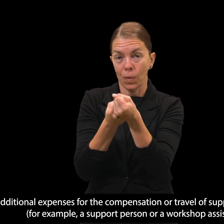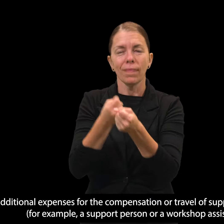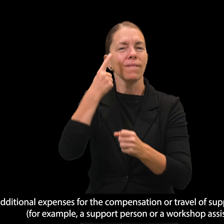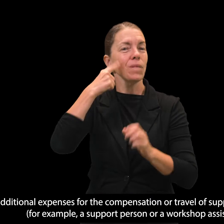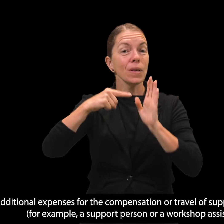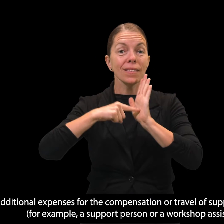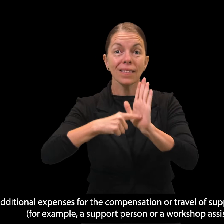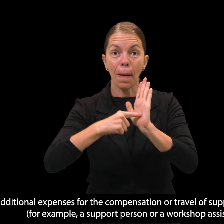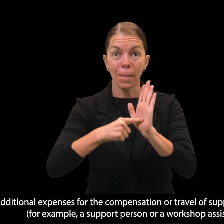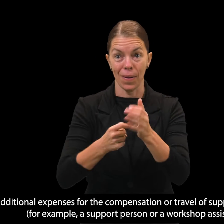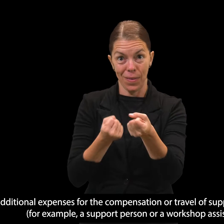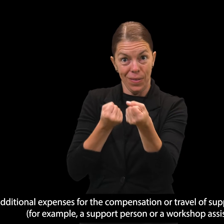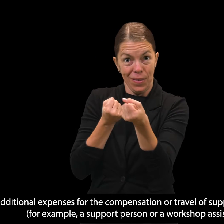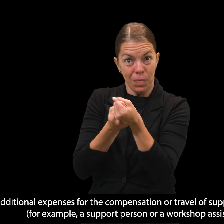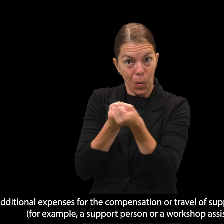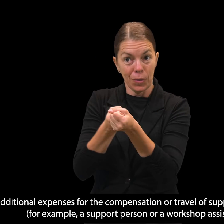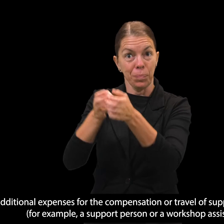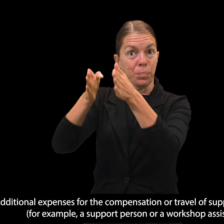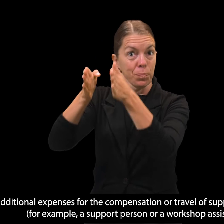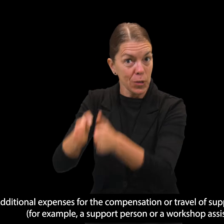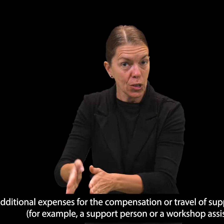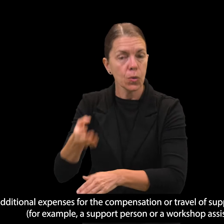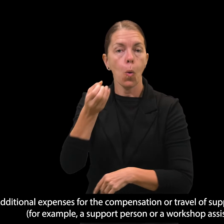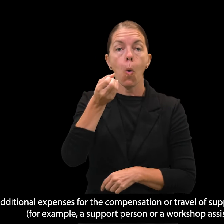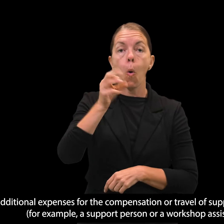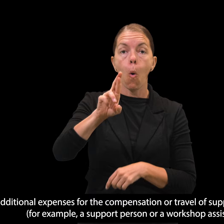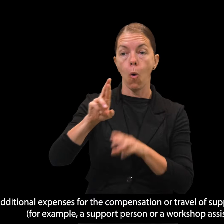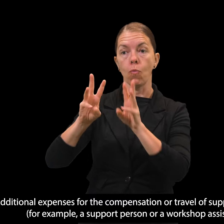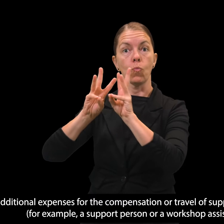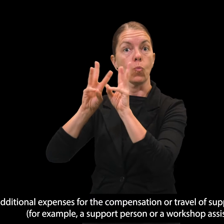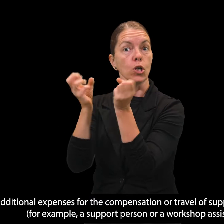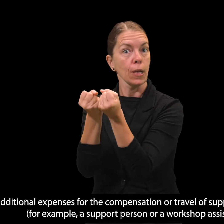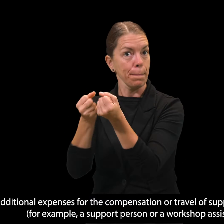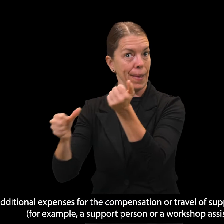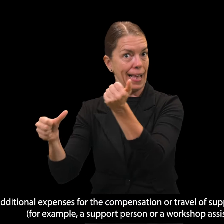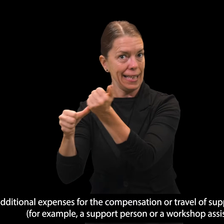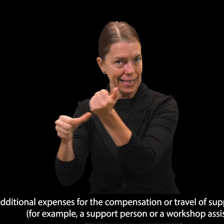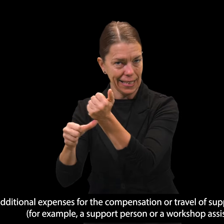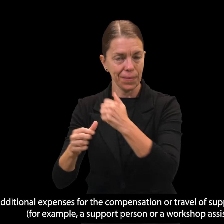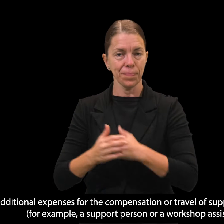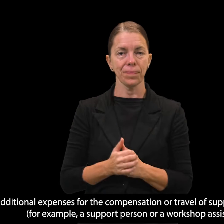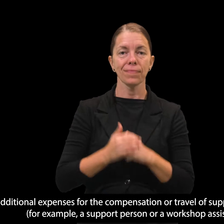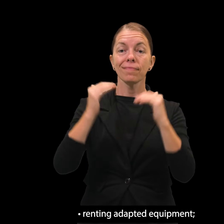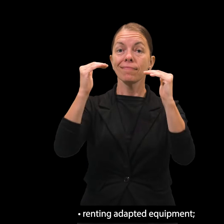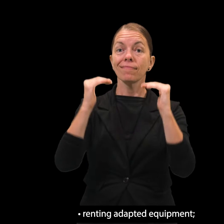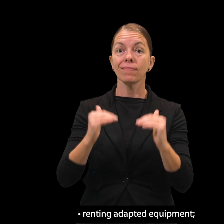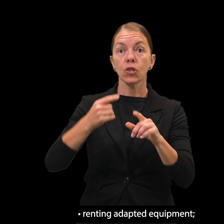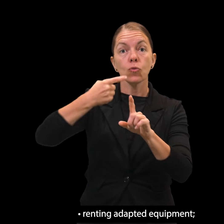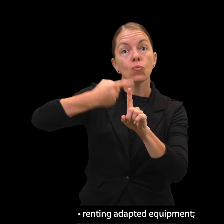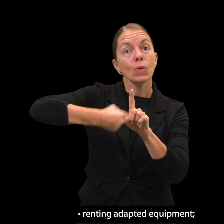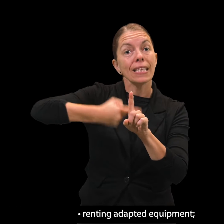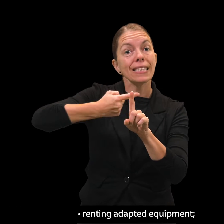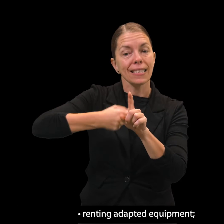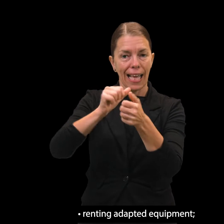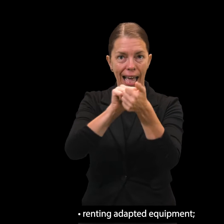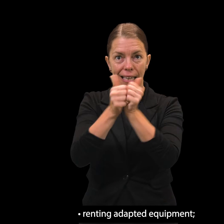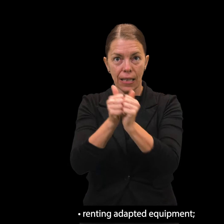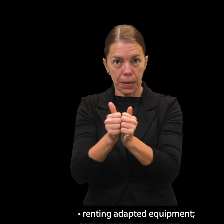support personnel For example, a support person or a workshop assistant Renting adapted